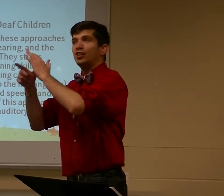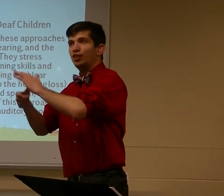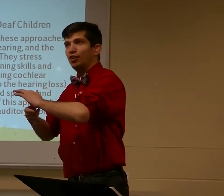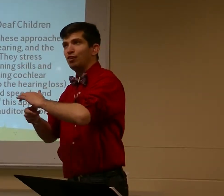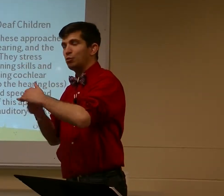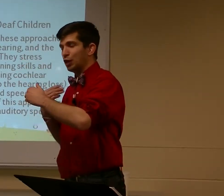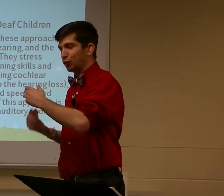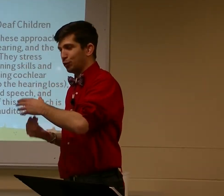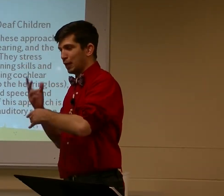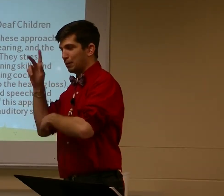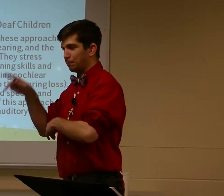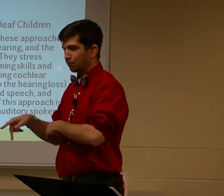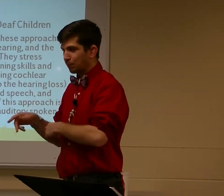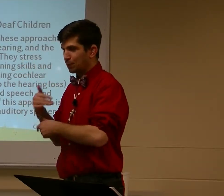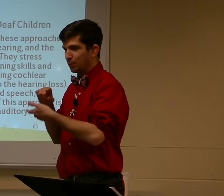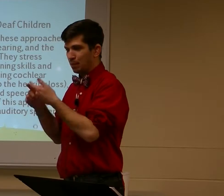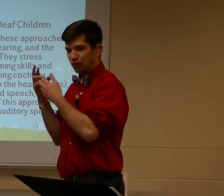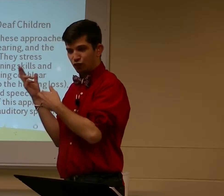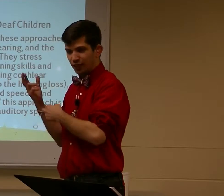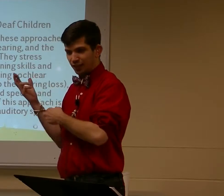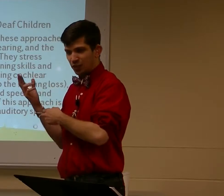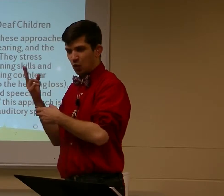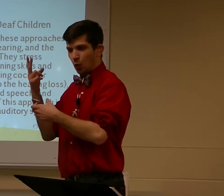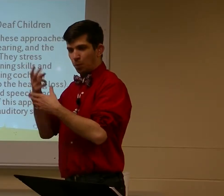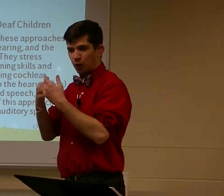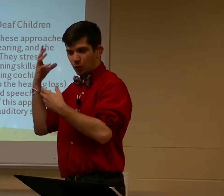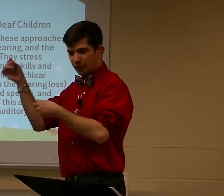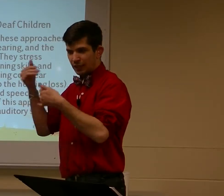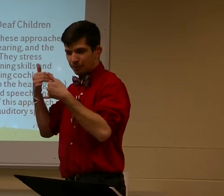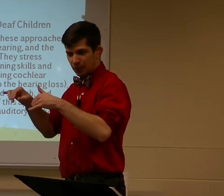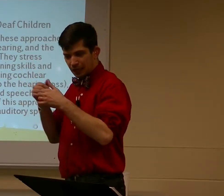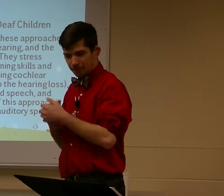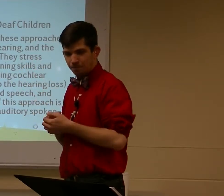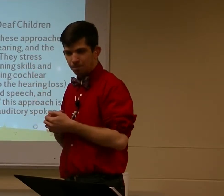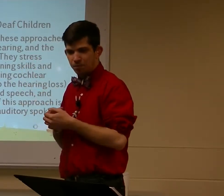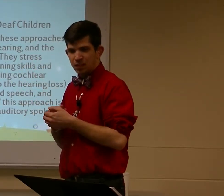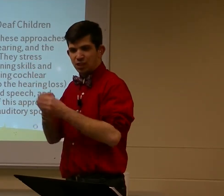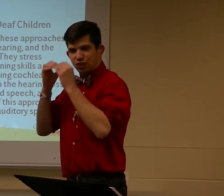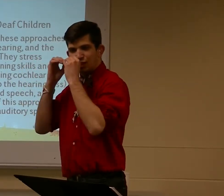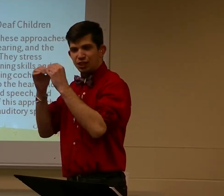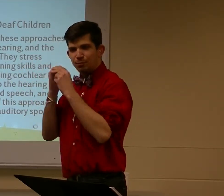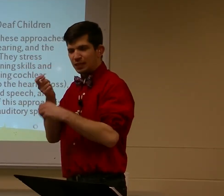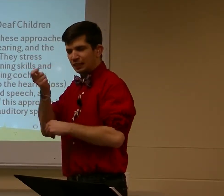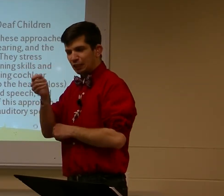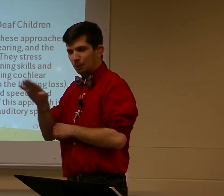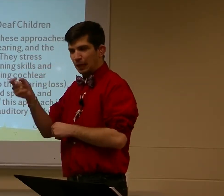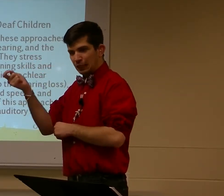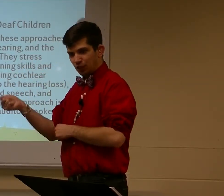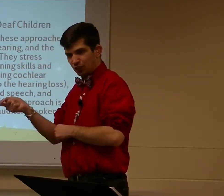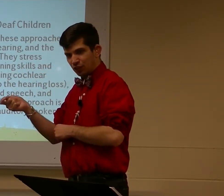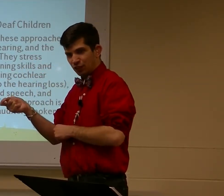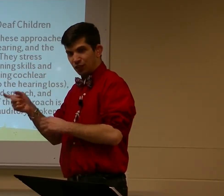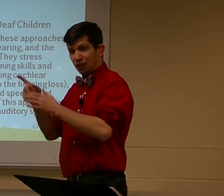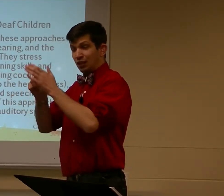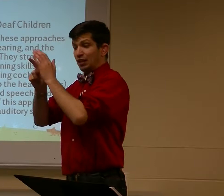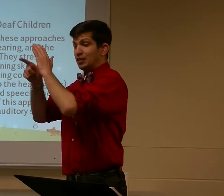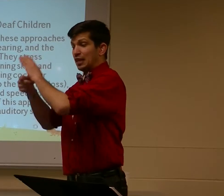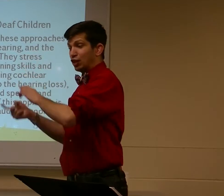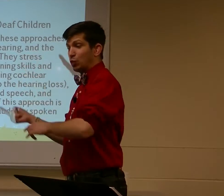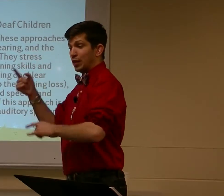Later, when I grew up, my best friend, both go outside and play, she teach me little by little. Then later I went